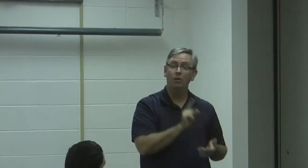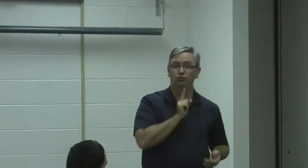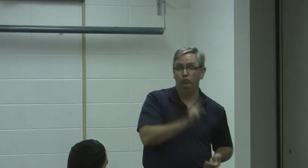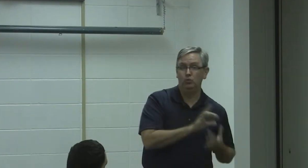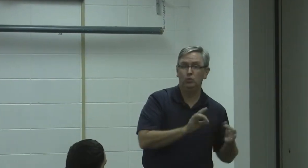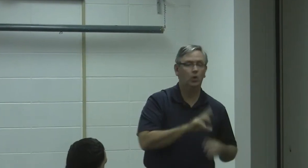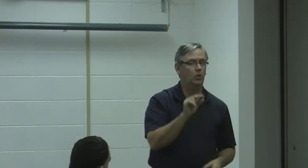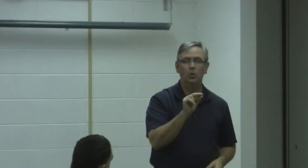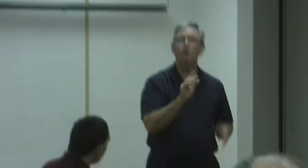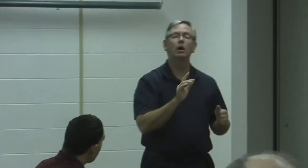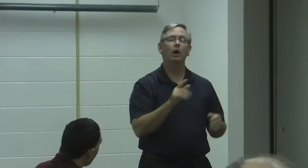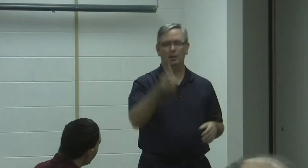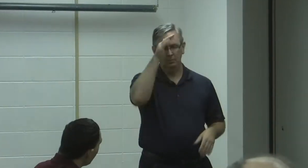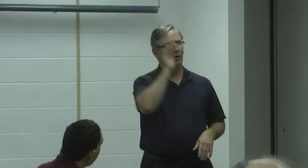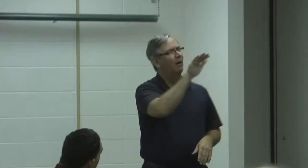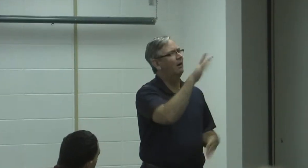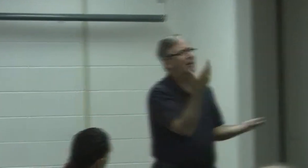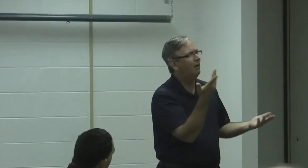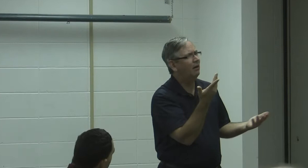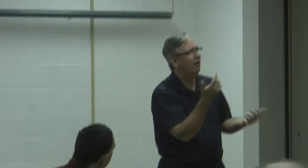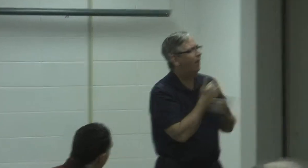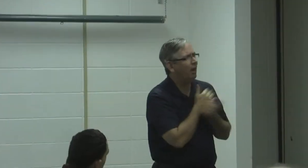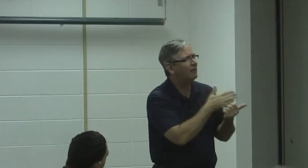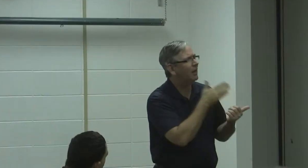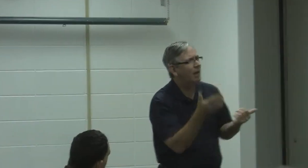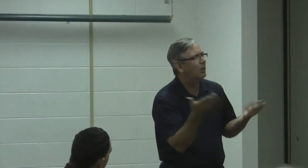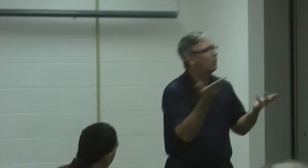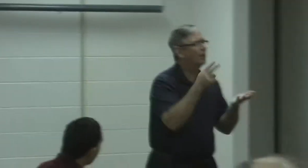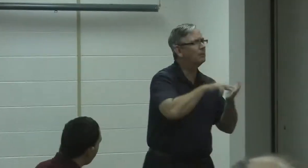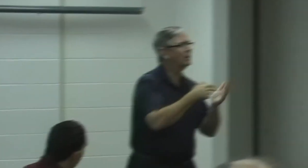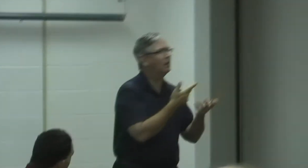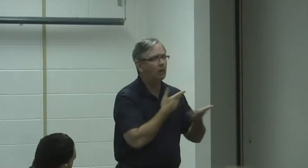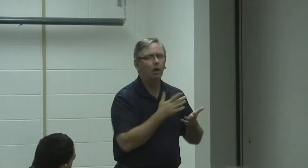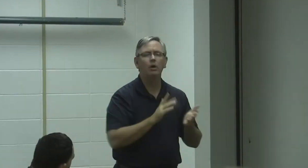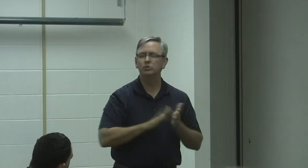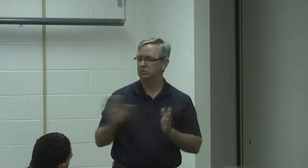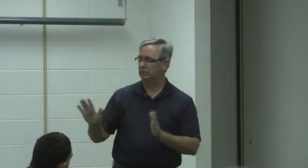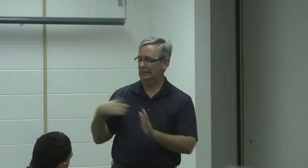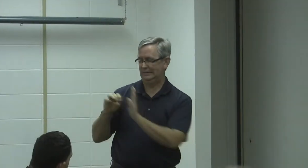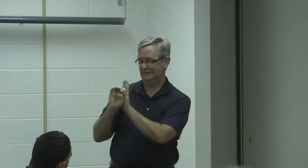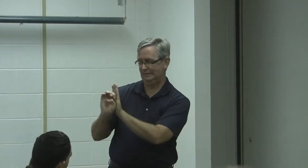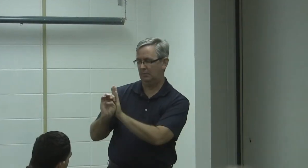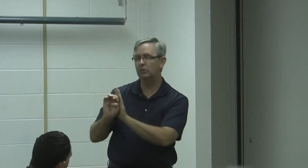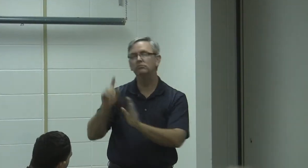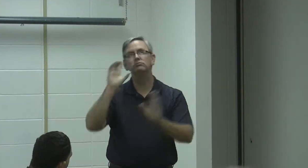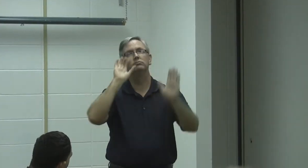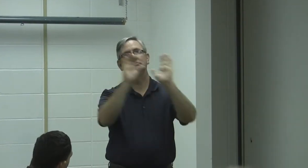Is it a true story? No. The man, a man was talking to Jesus about